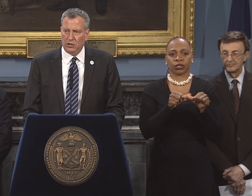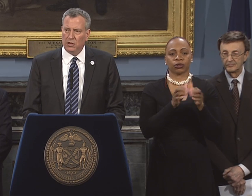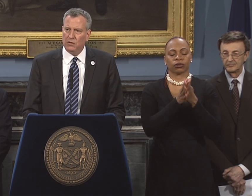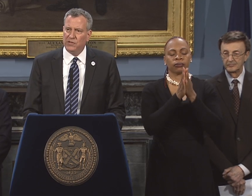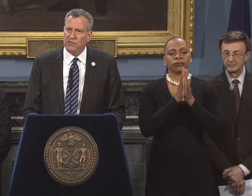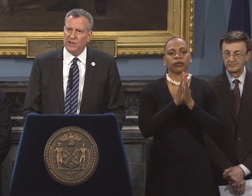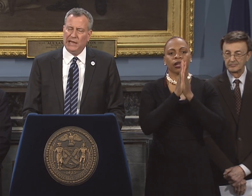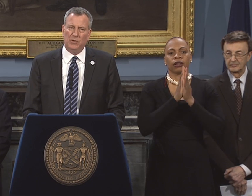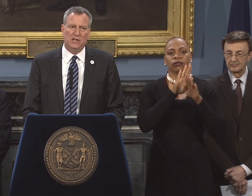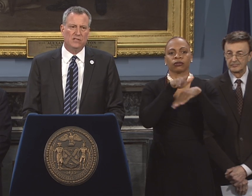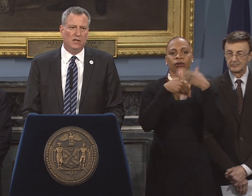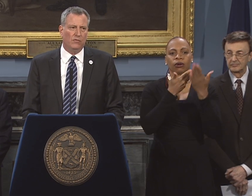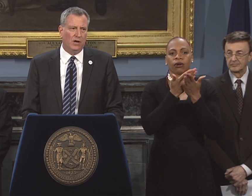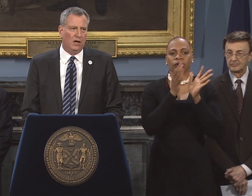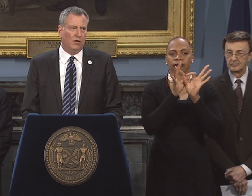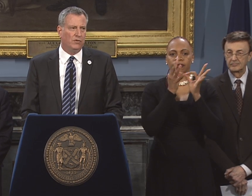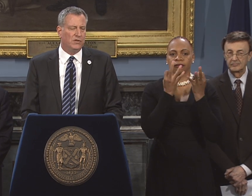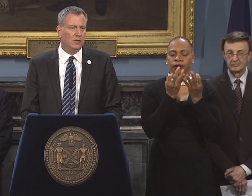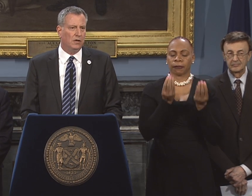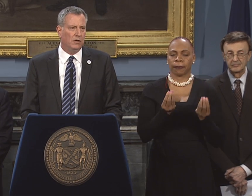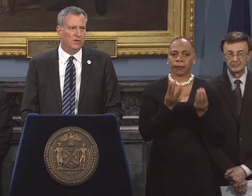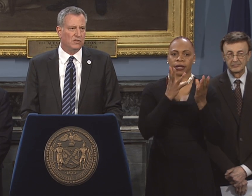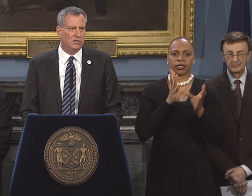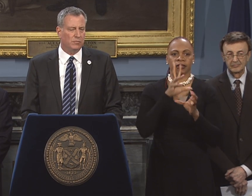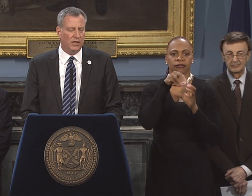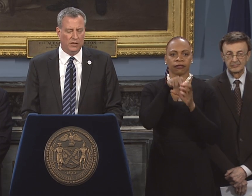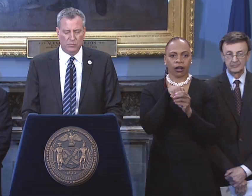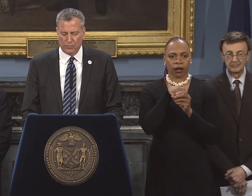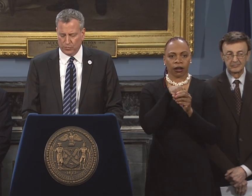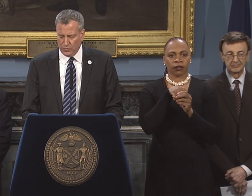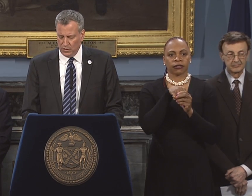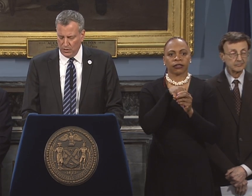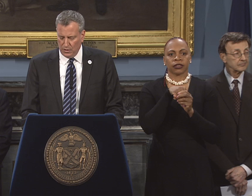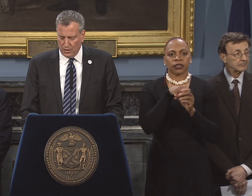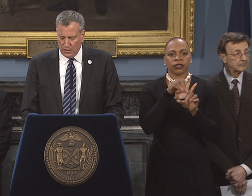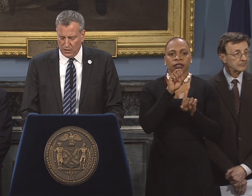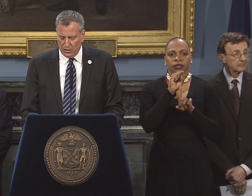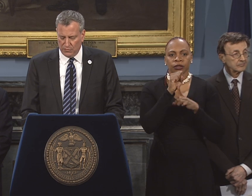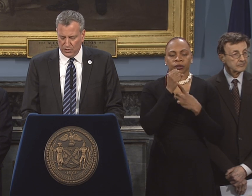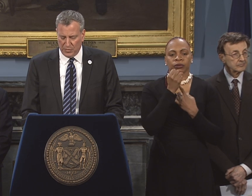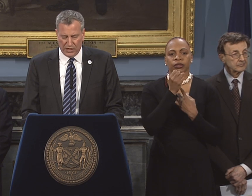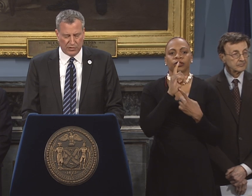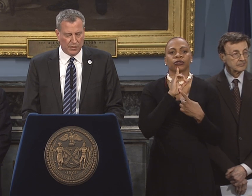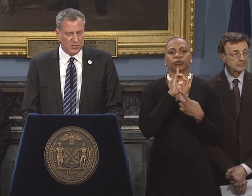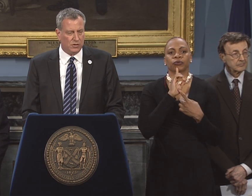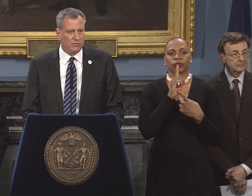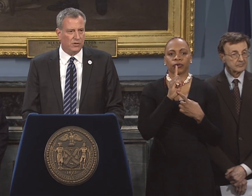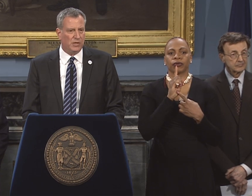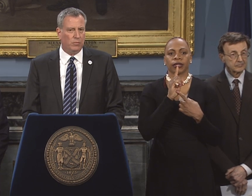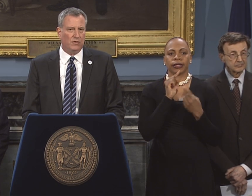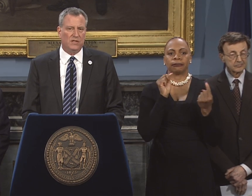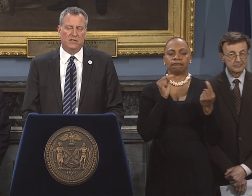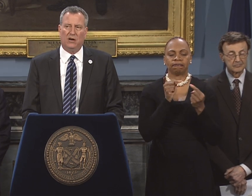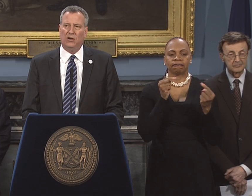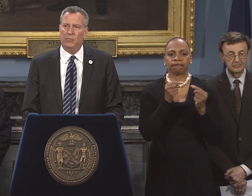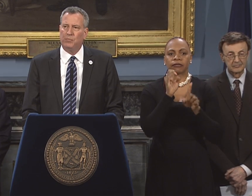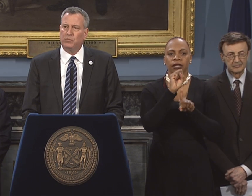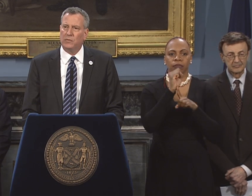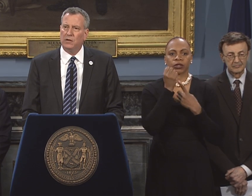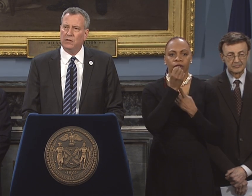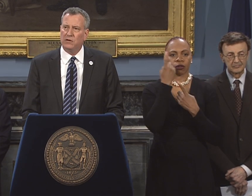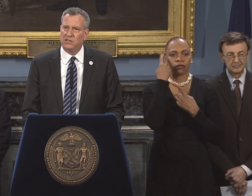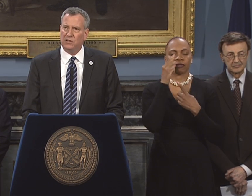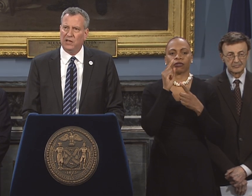for all of the families involved. This has been a very painful episode for the people of East